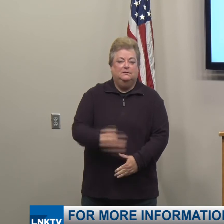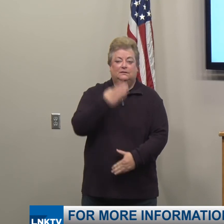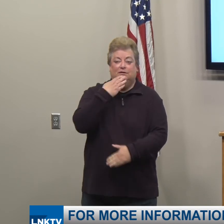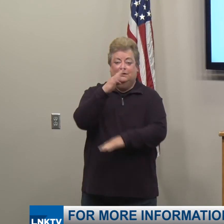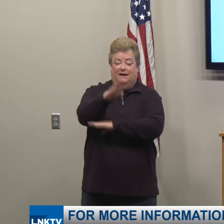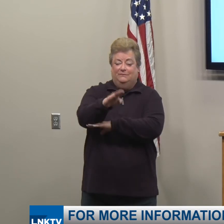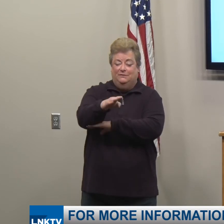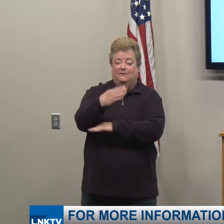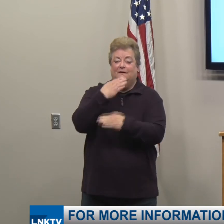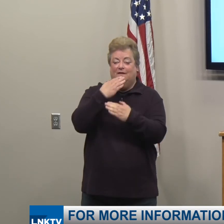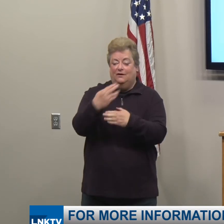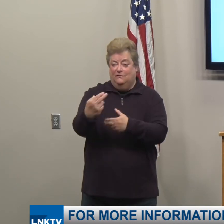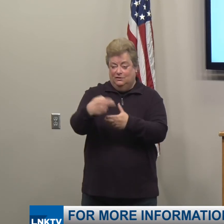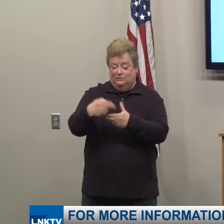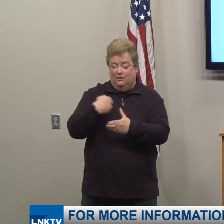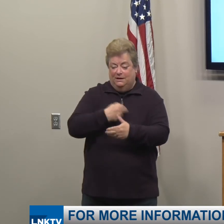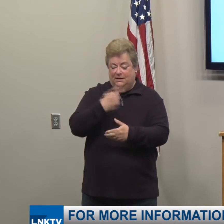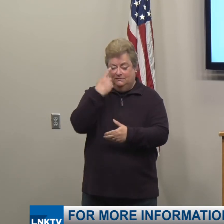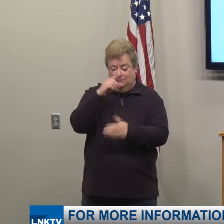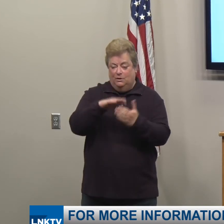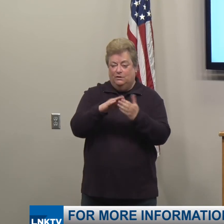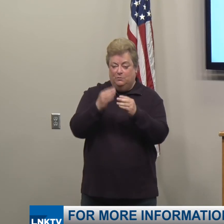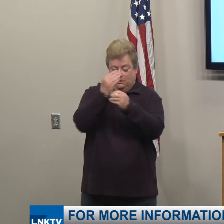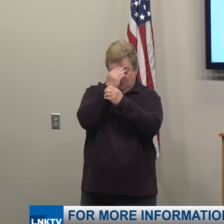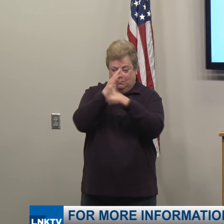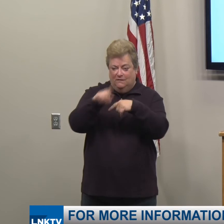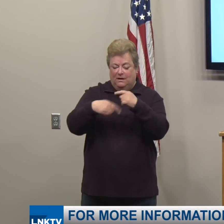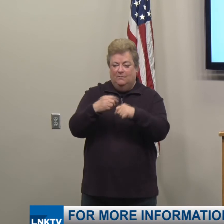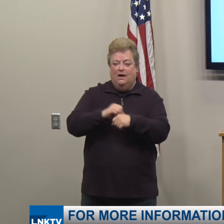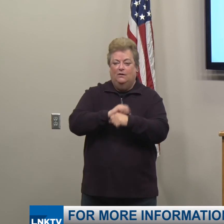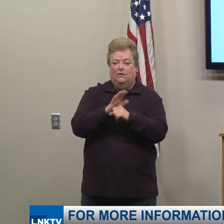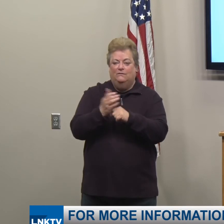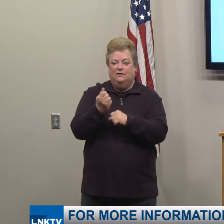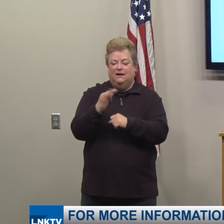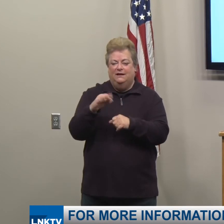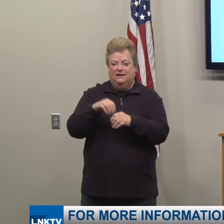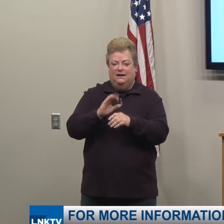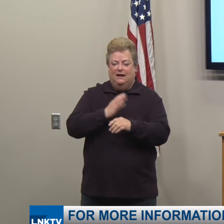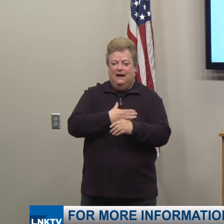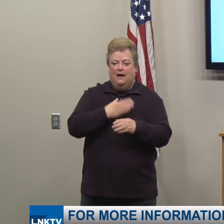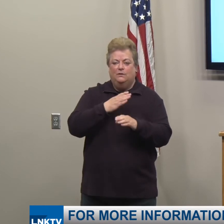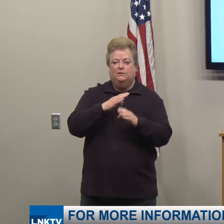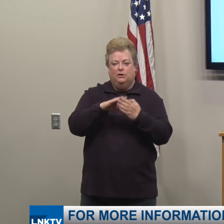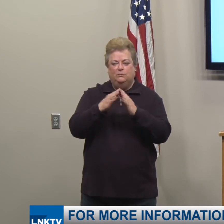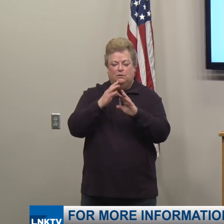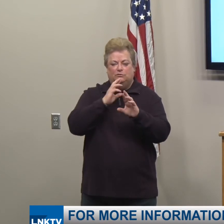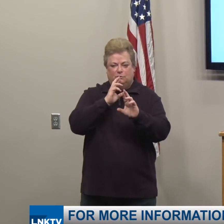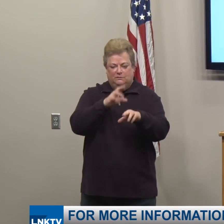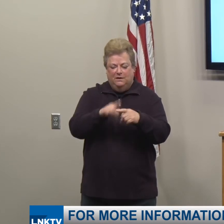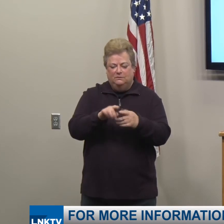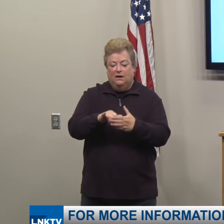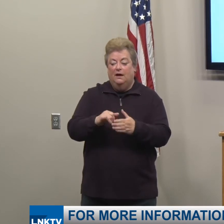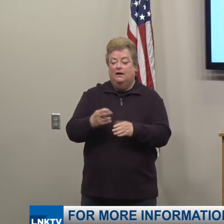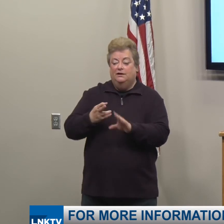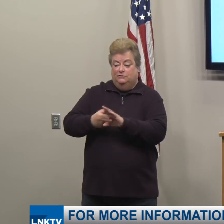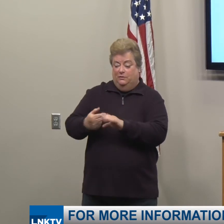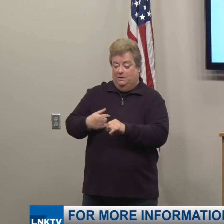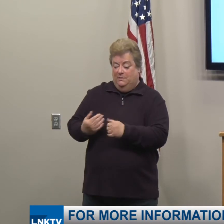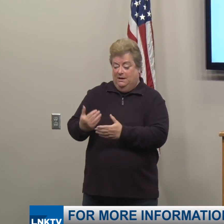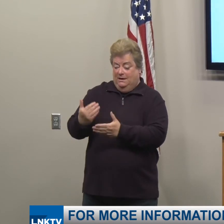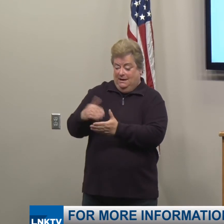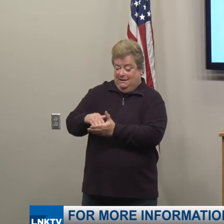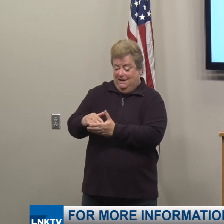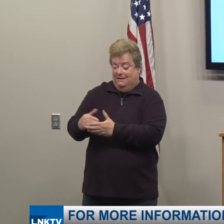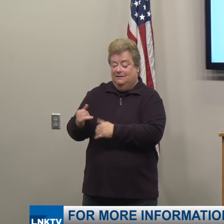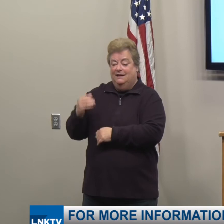Good afternoon. Thank you for joining us for this community briefing on COVID-19 and our community's response effort. Joining me again is interpreter Margie